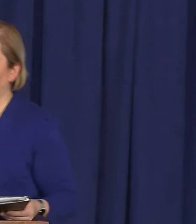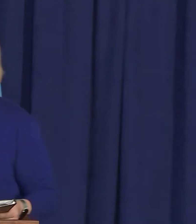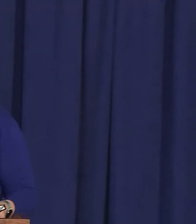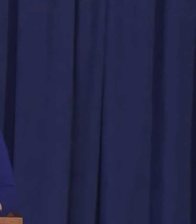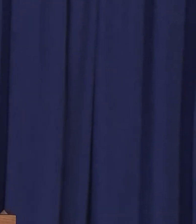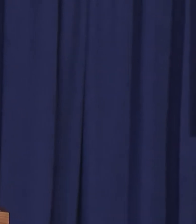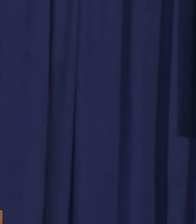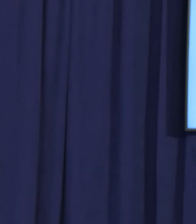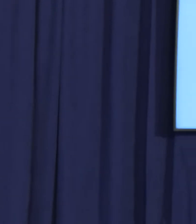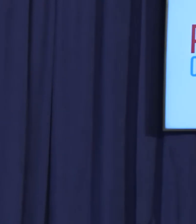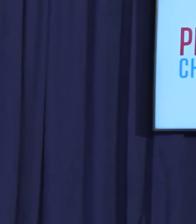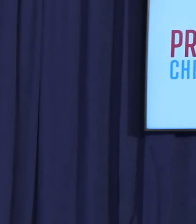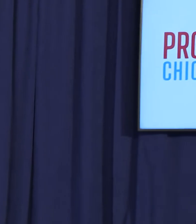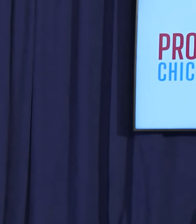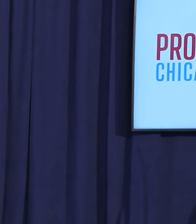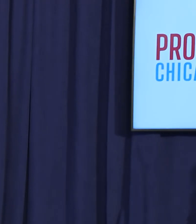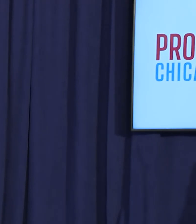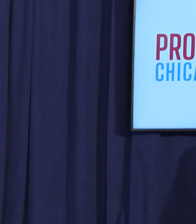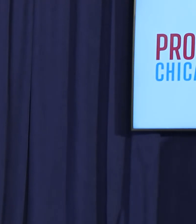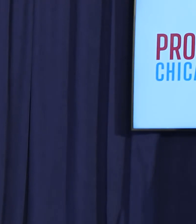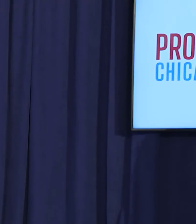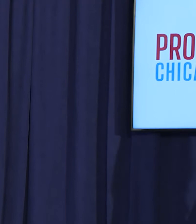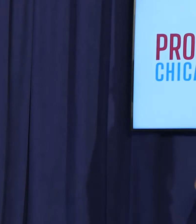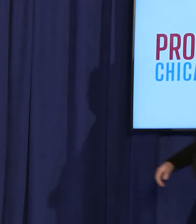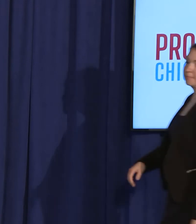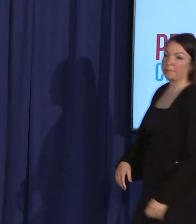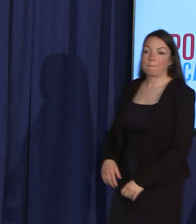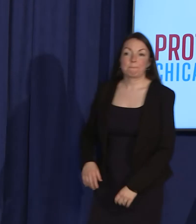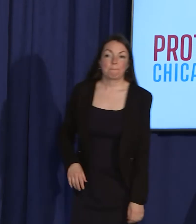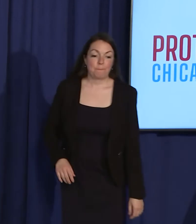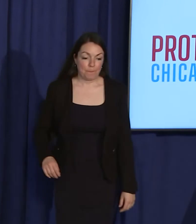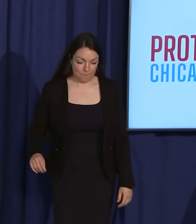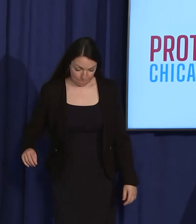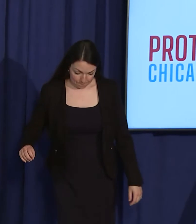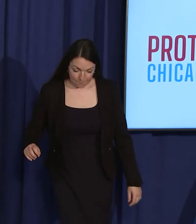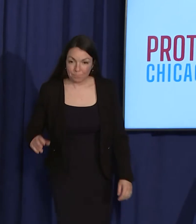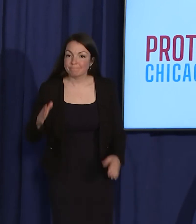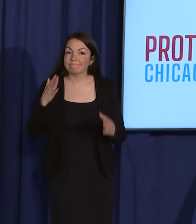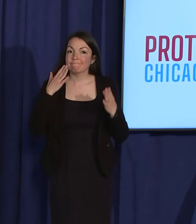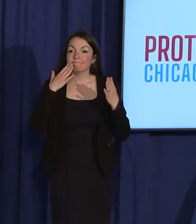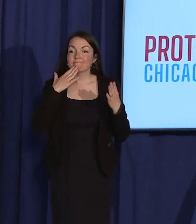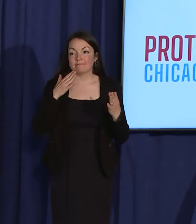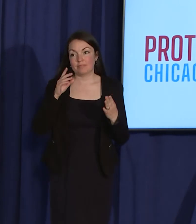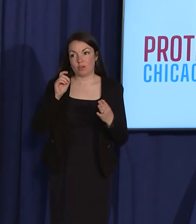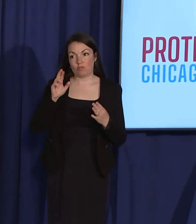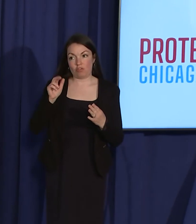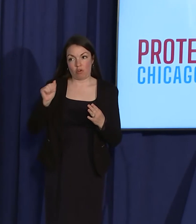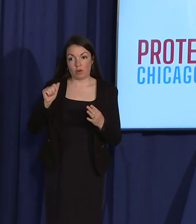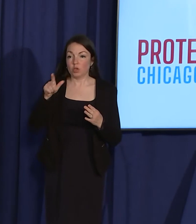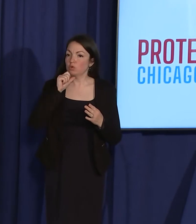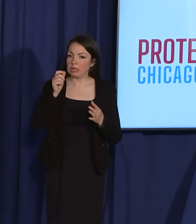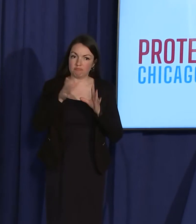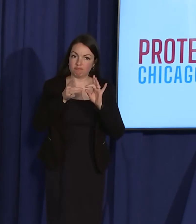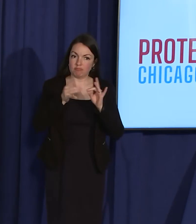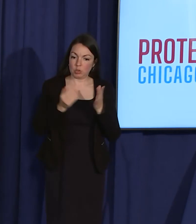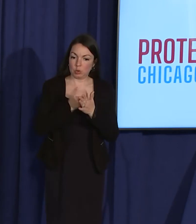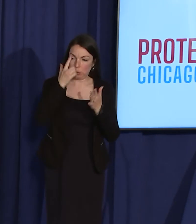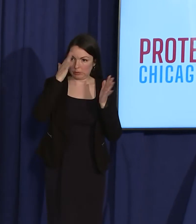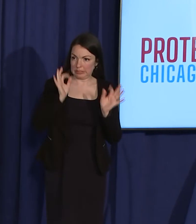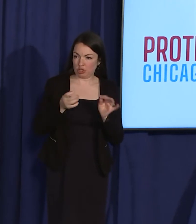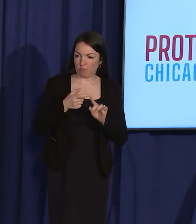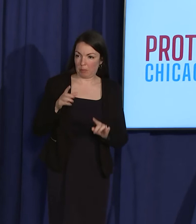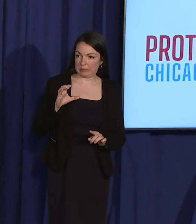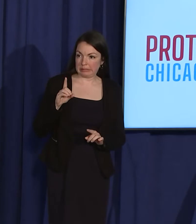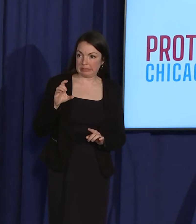Thank you, Dr. Luna. Happy to take questions. Thank you, Dr. Arwady. You did not bring up the new decision by the CDC. What are